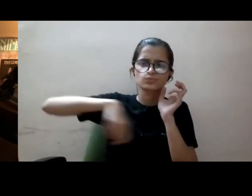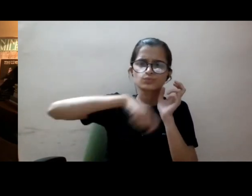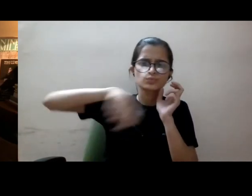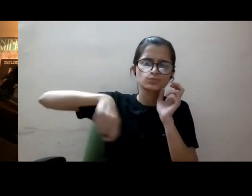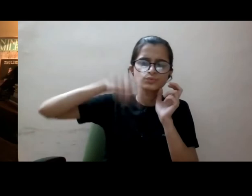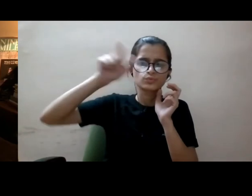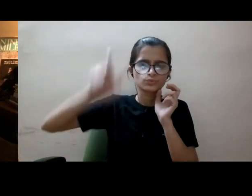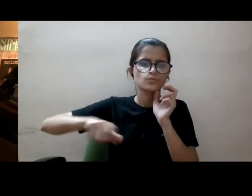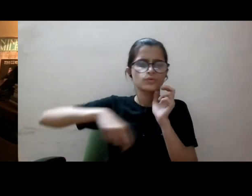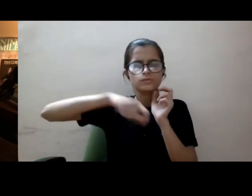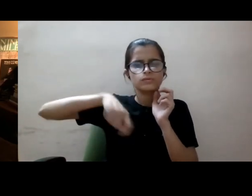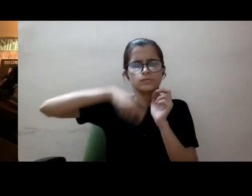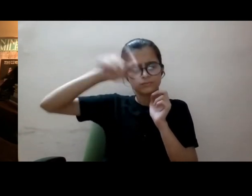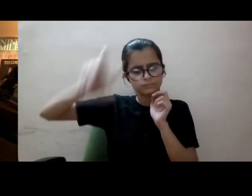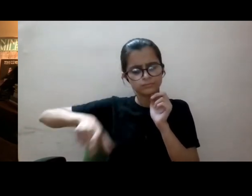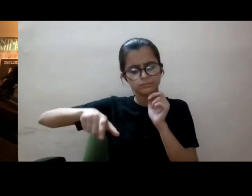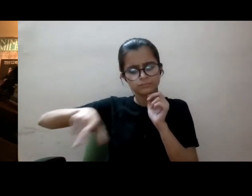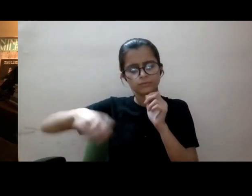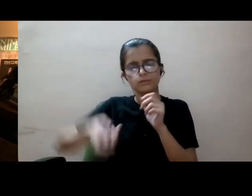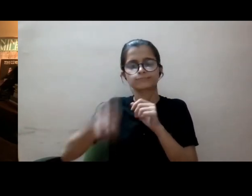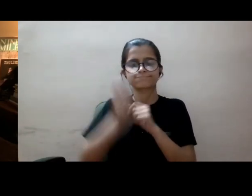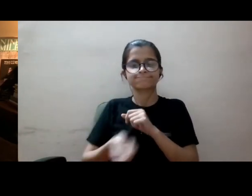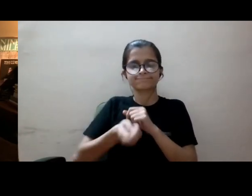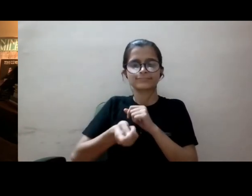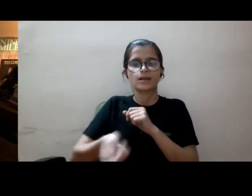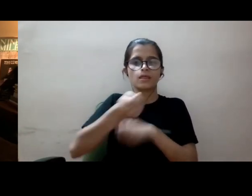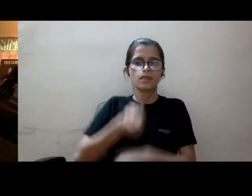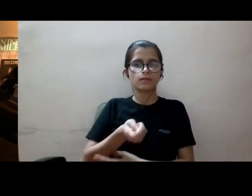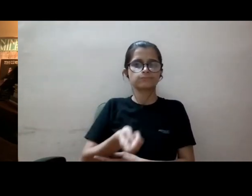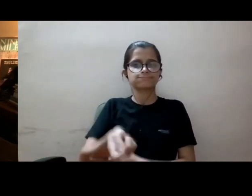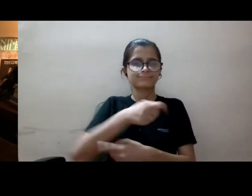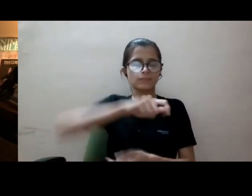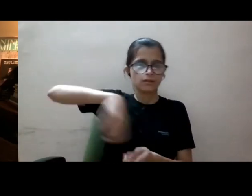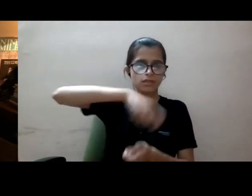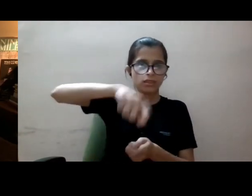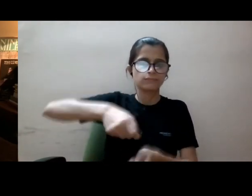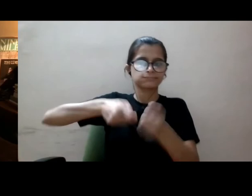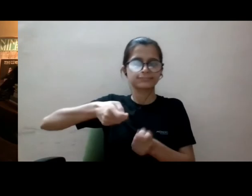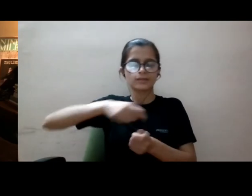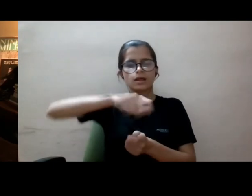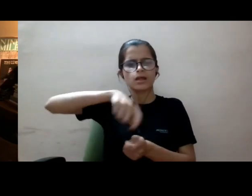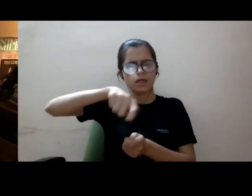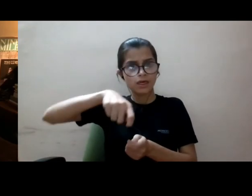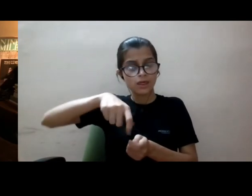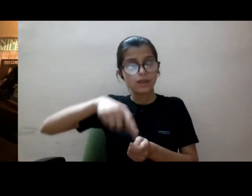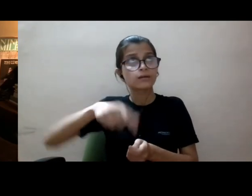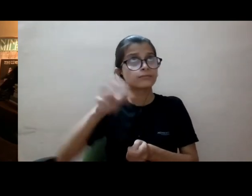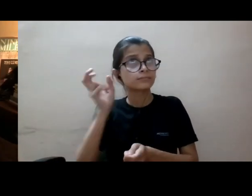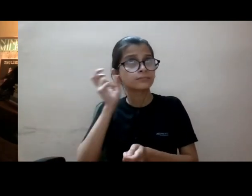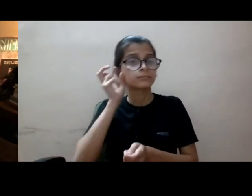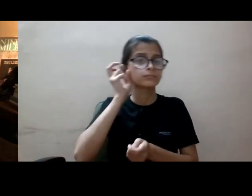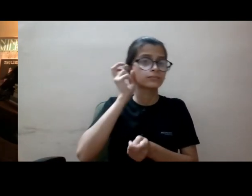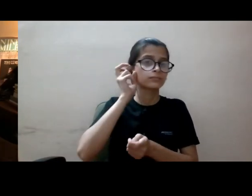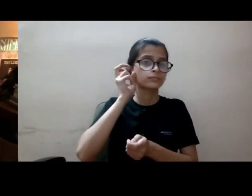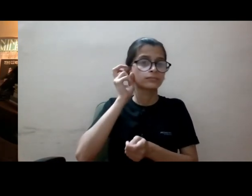preparing something in a frying pan, and he was beating out a tattoo on the pan with